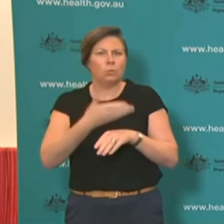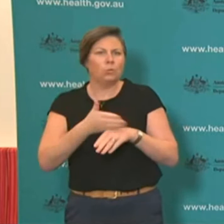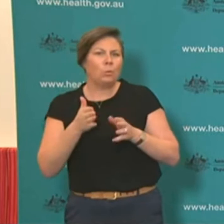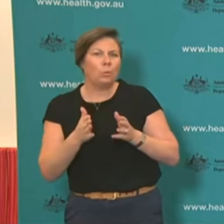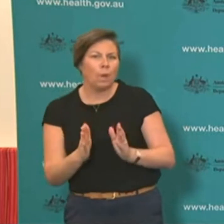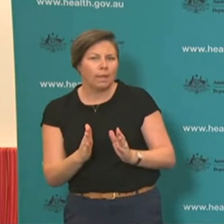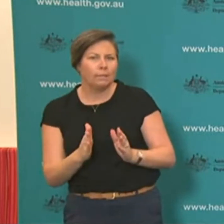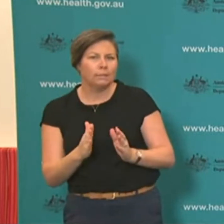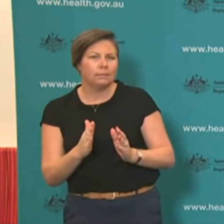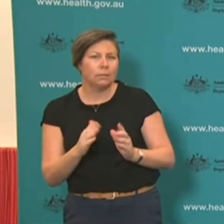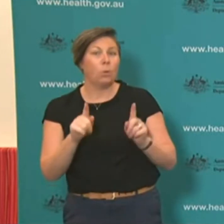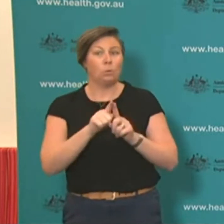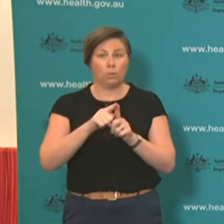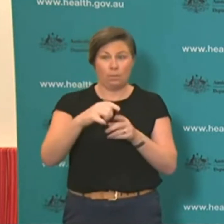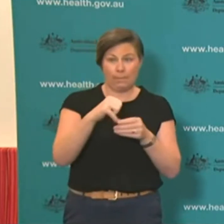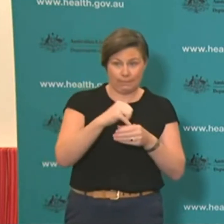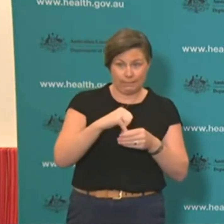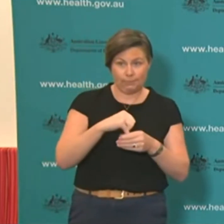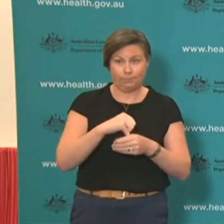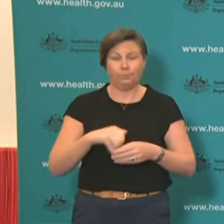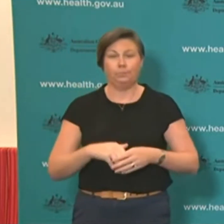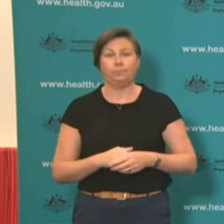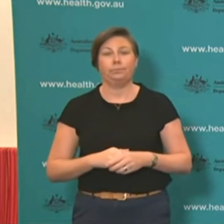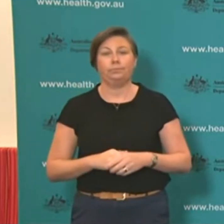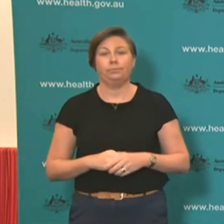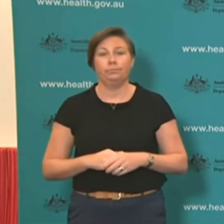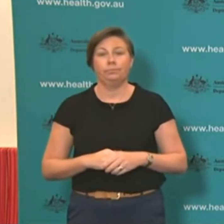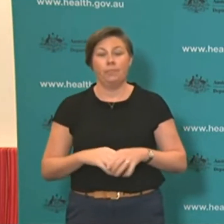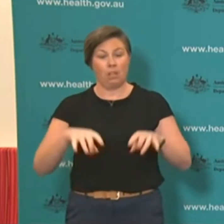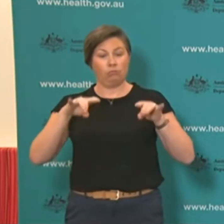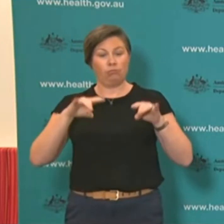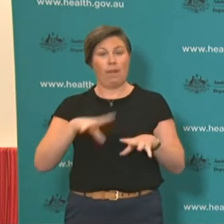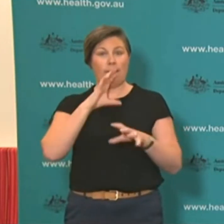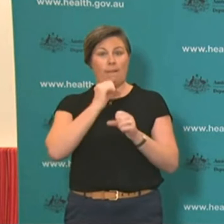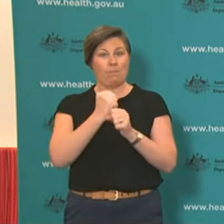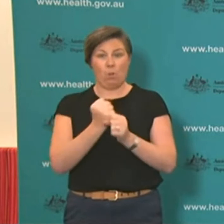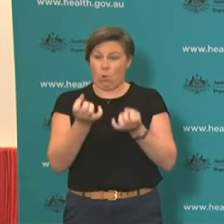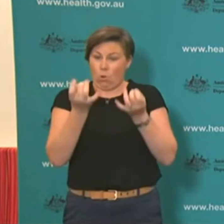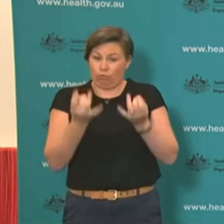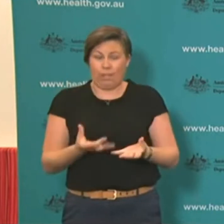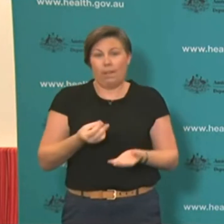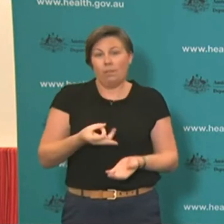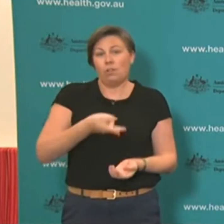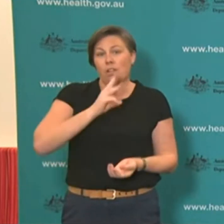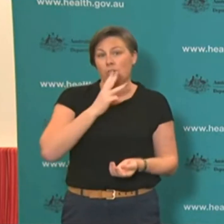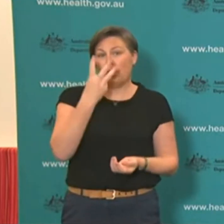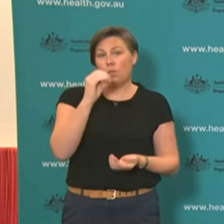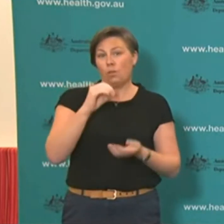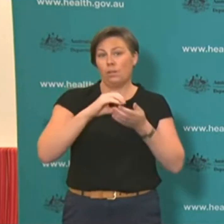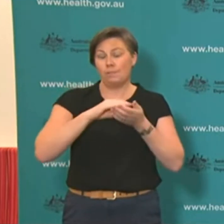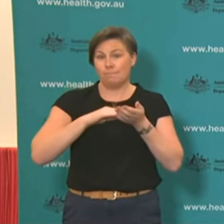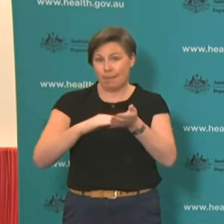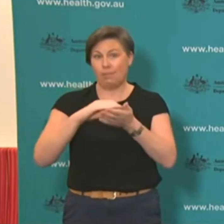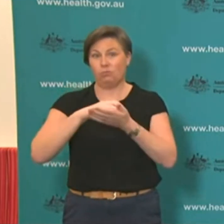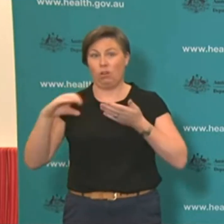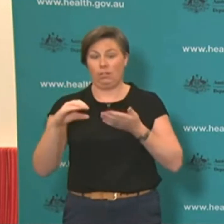But on this research effort, the Australian government has provided $330 million towards COVID-19